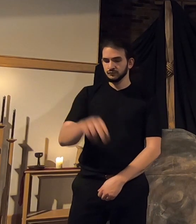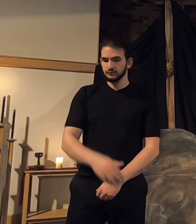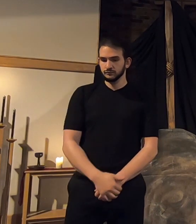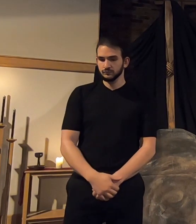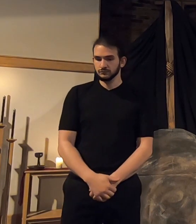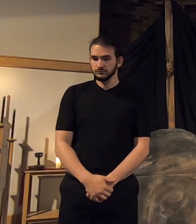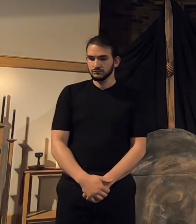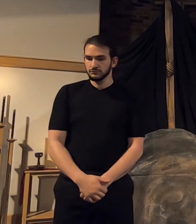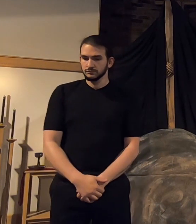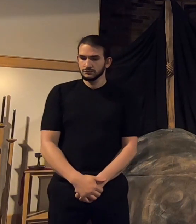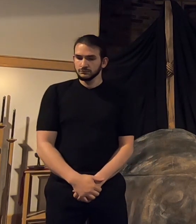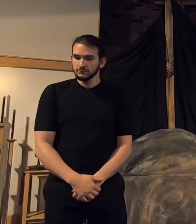Psalm